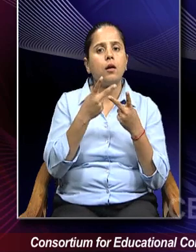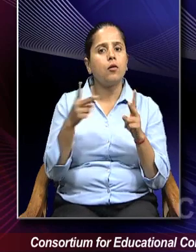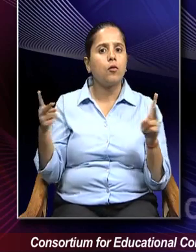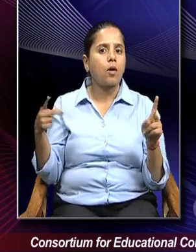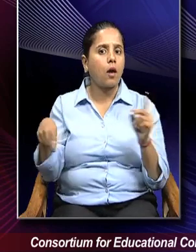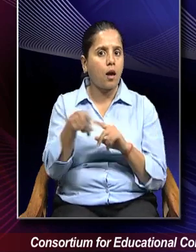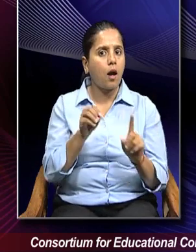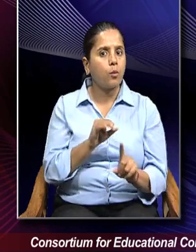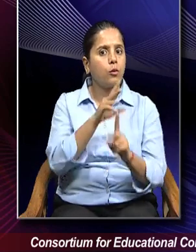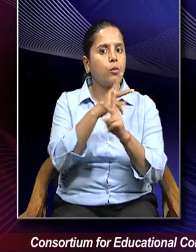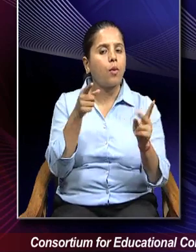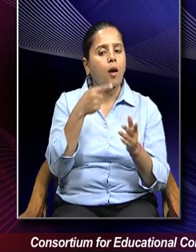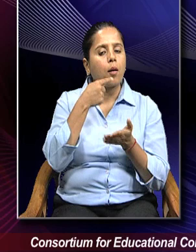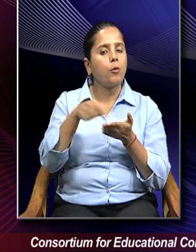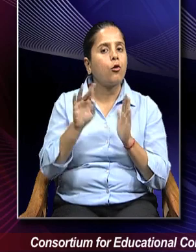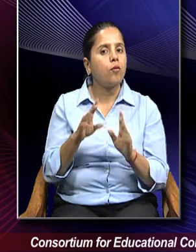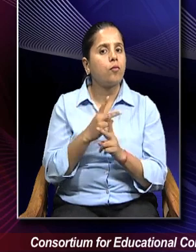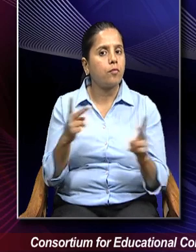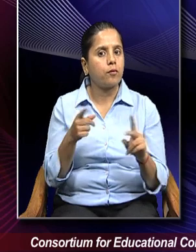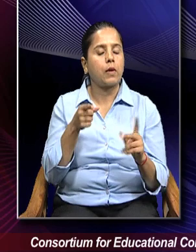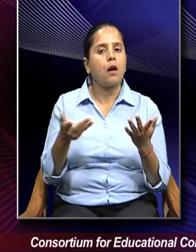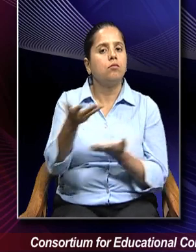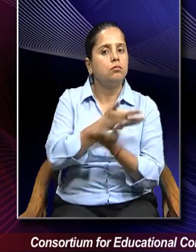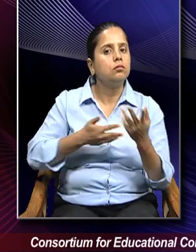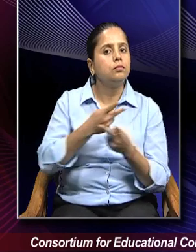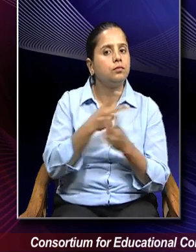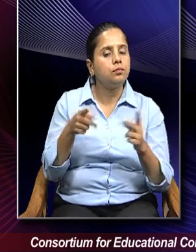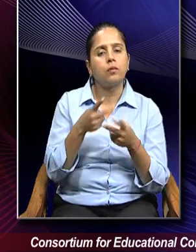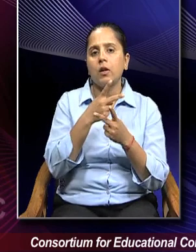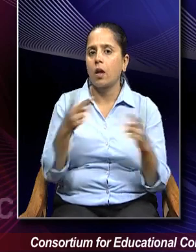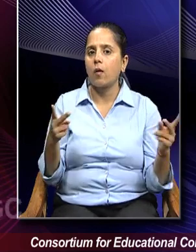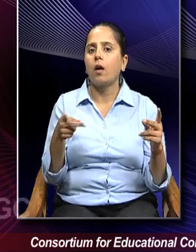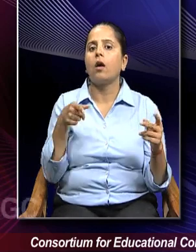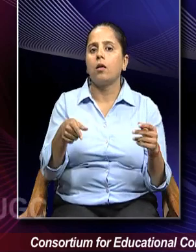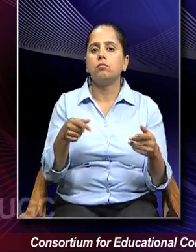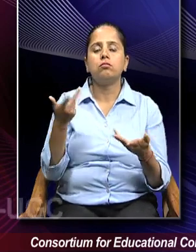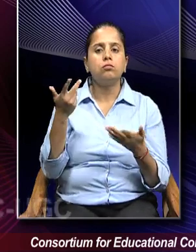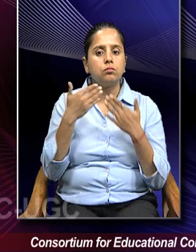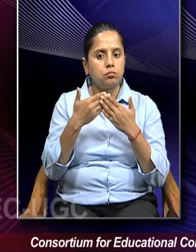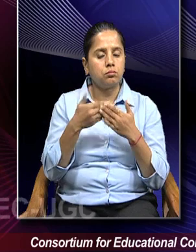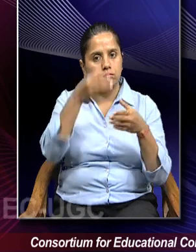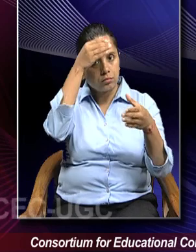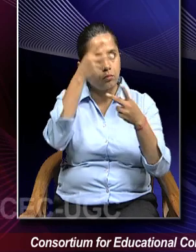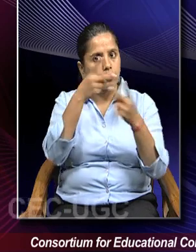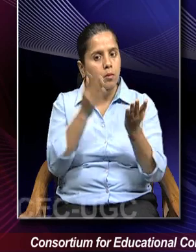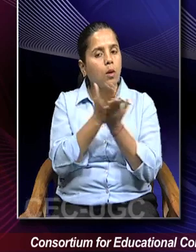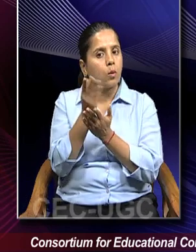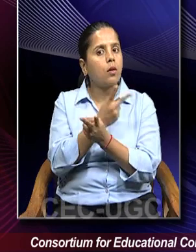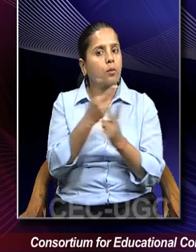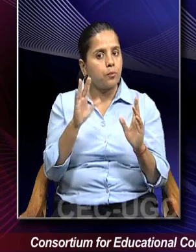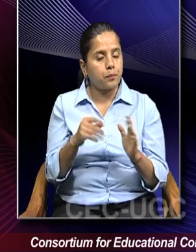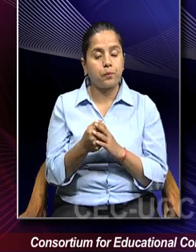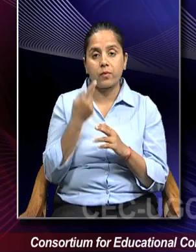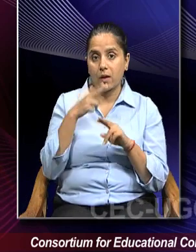have been validated and discussed by different scholars in different ways. And if